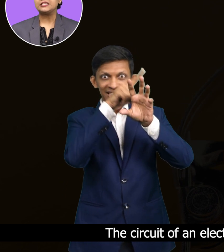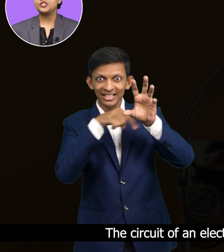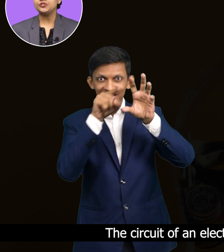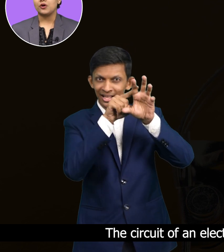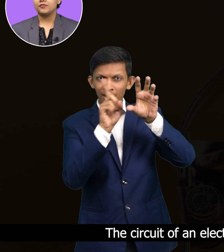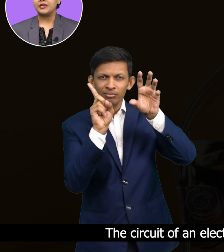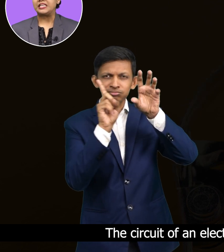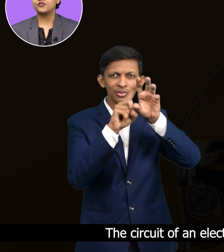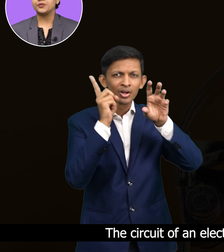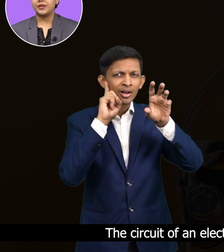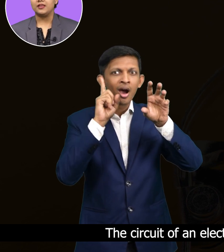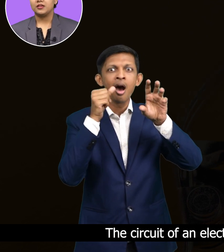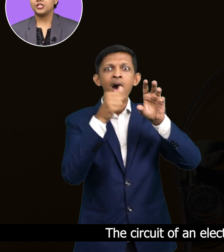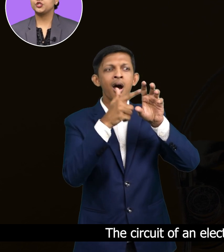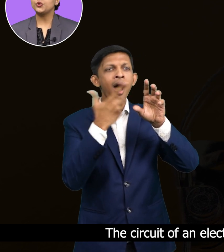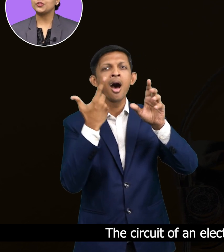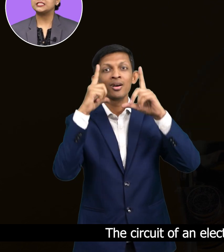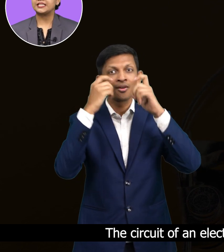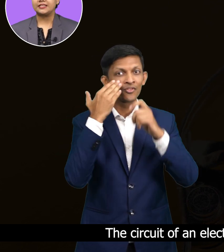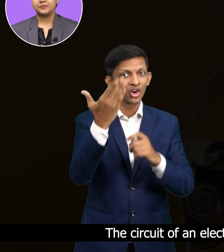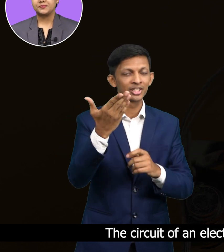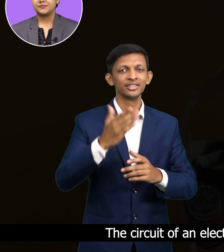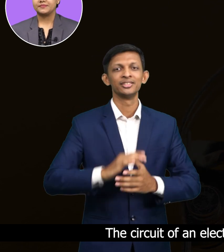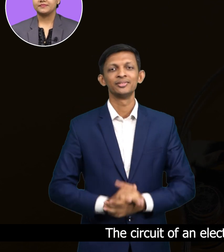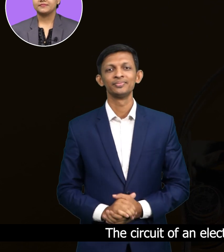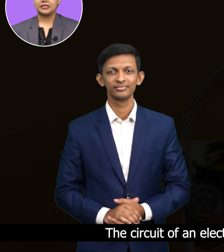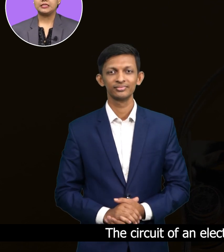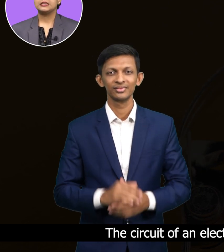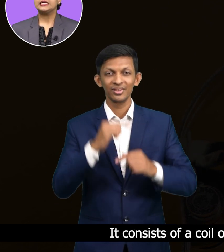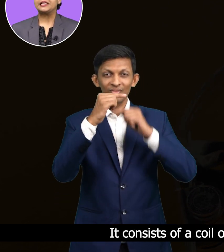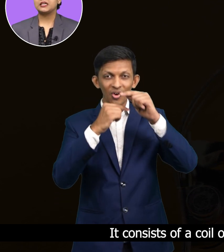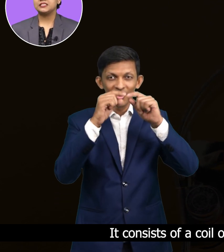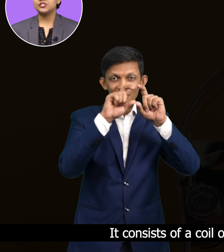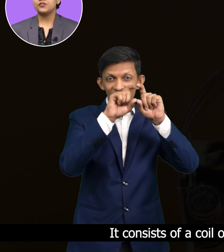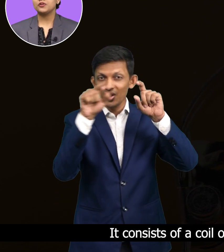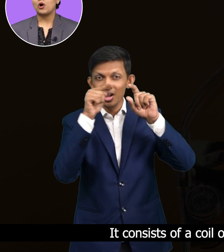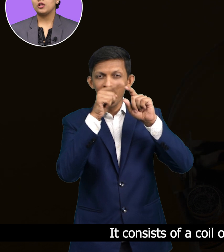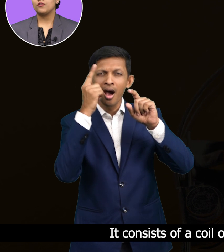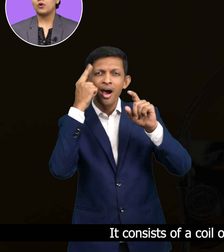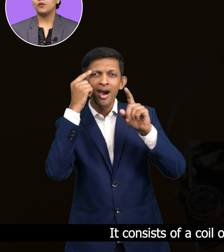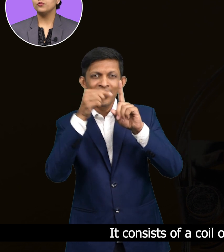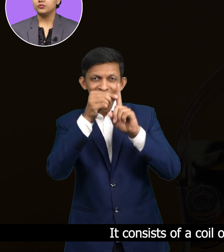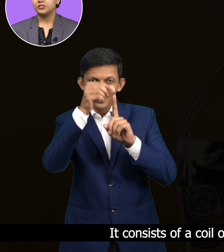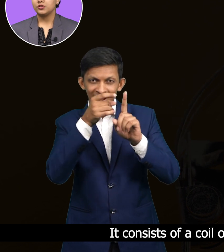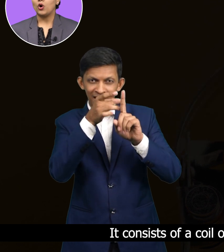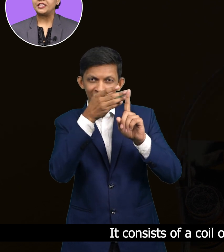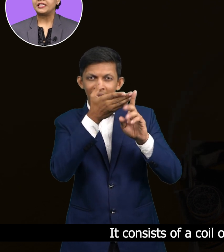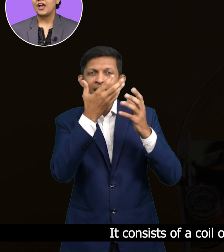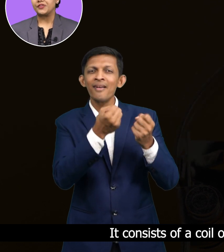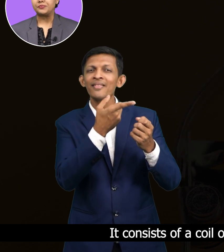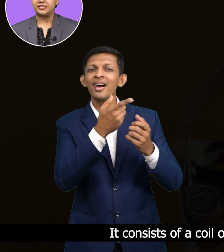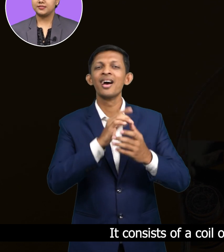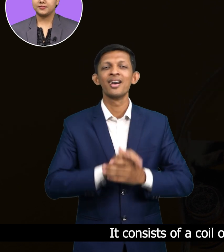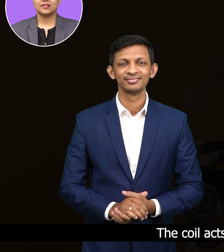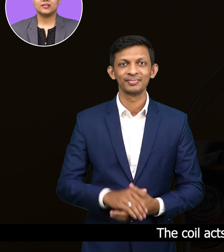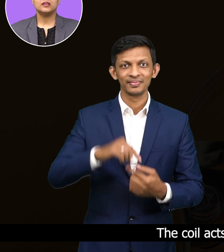The circuit of an electric bell is shown on the screen. It consists of a coil of wire wound on an